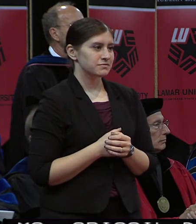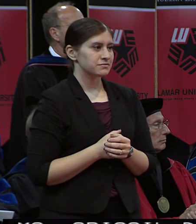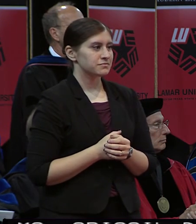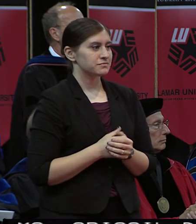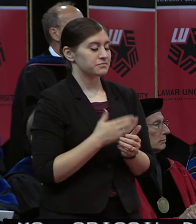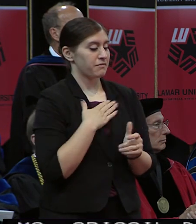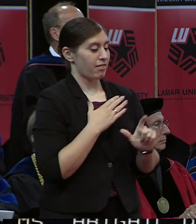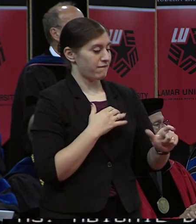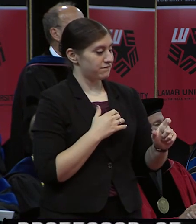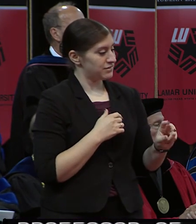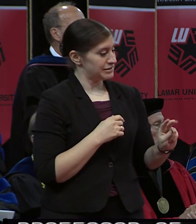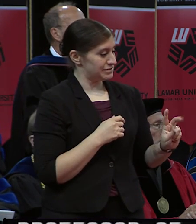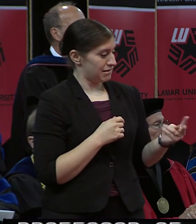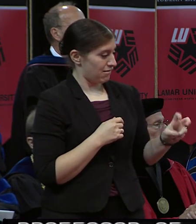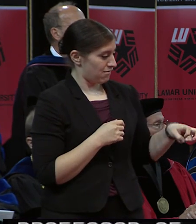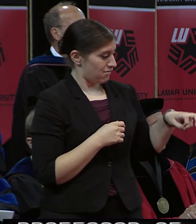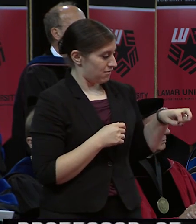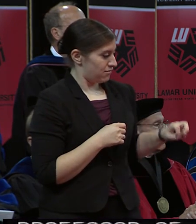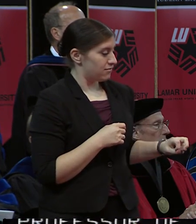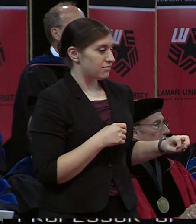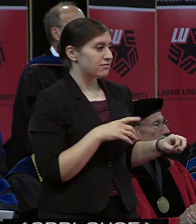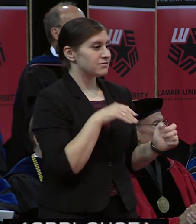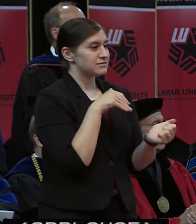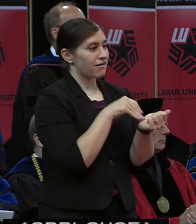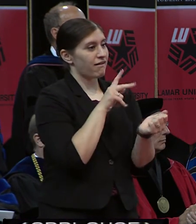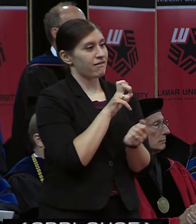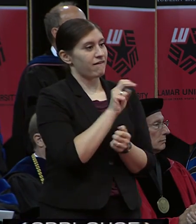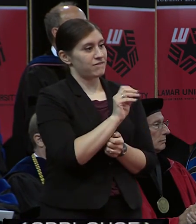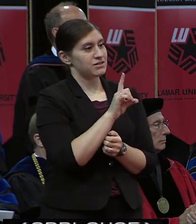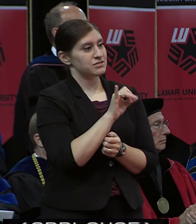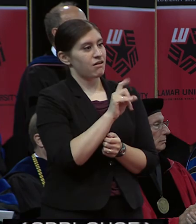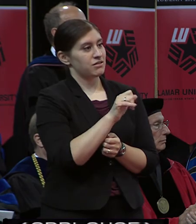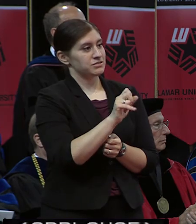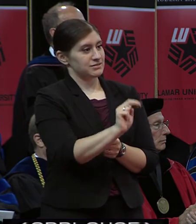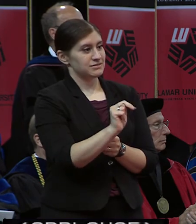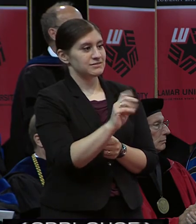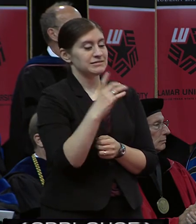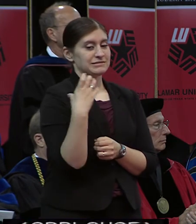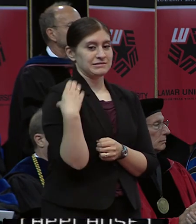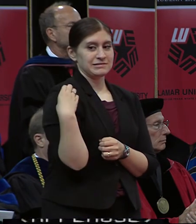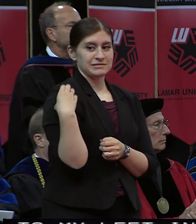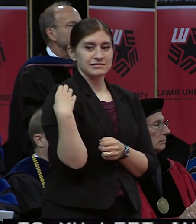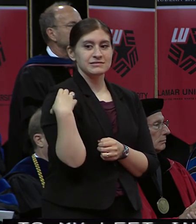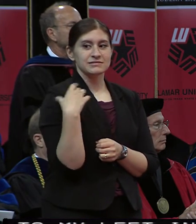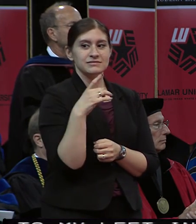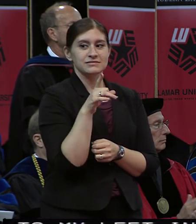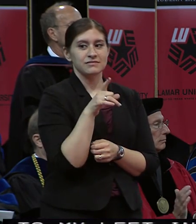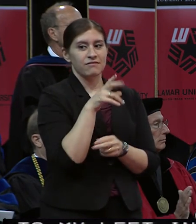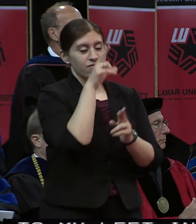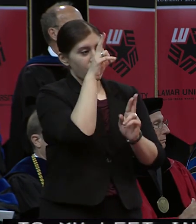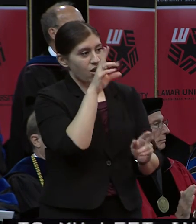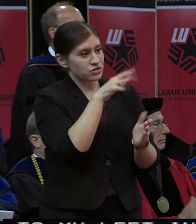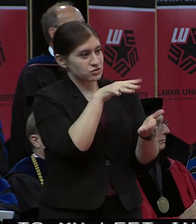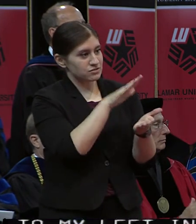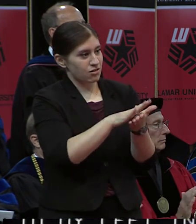To my left in row two, Dr. Kevin Dodson, Dean, Rio Honors College.